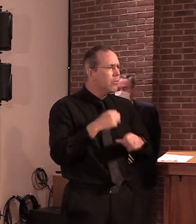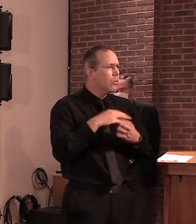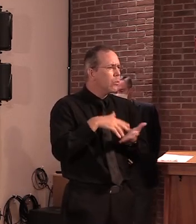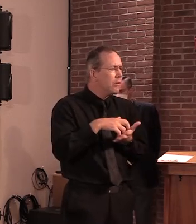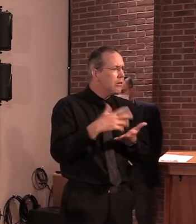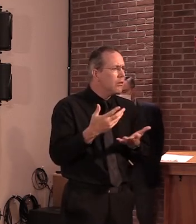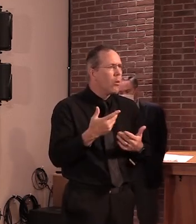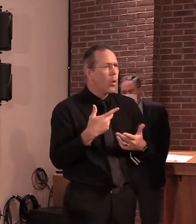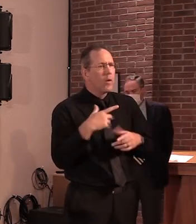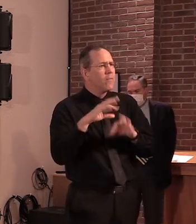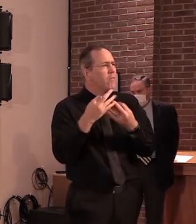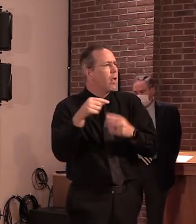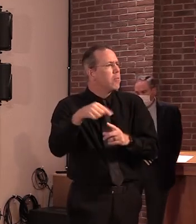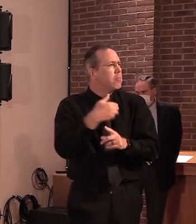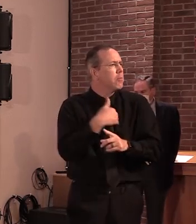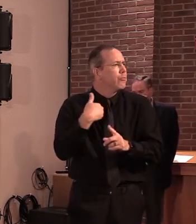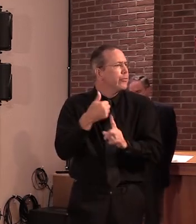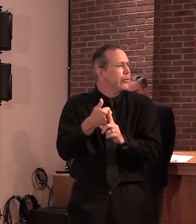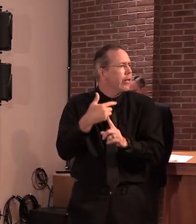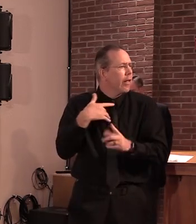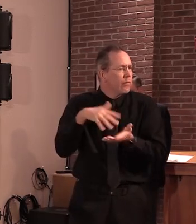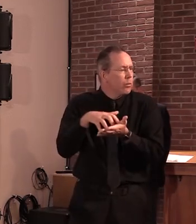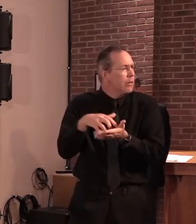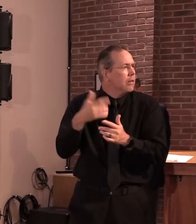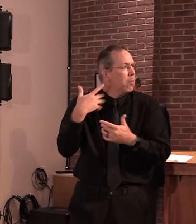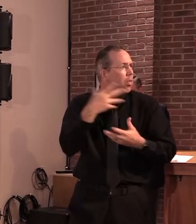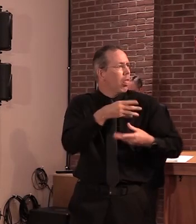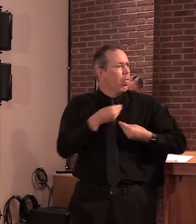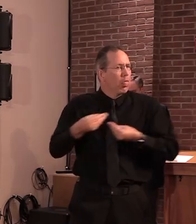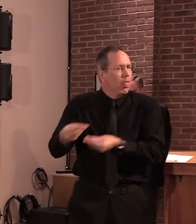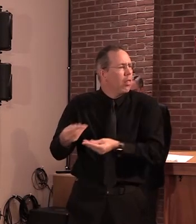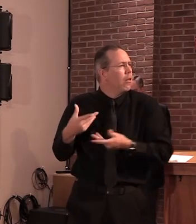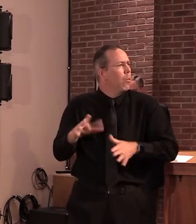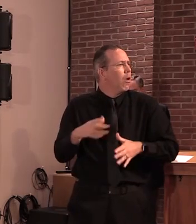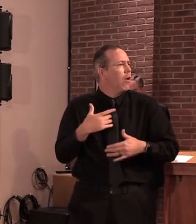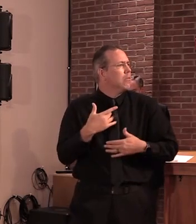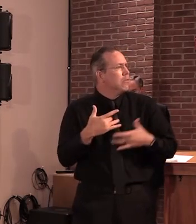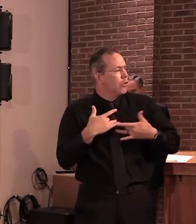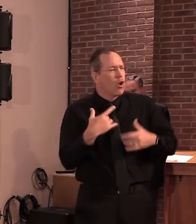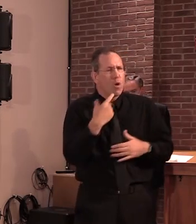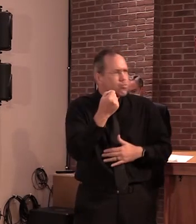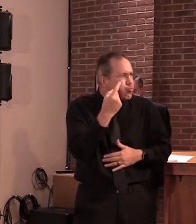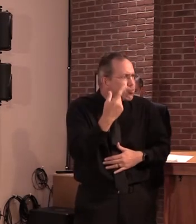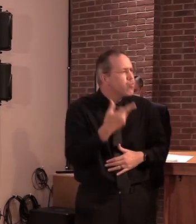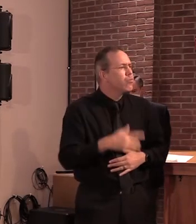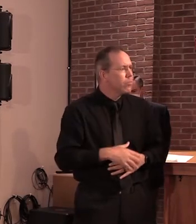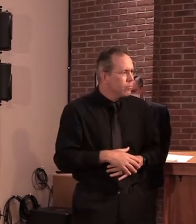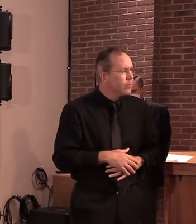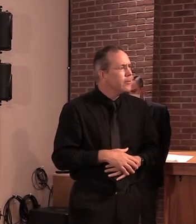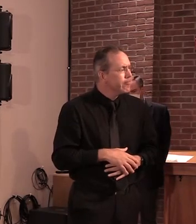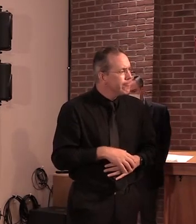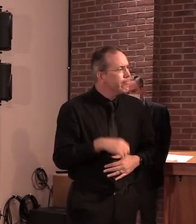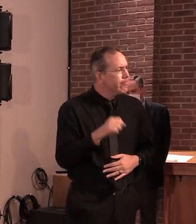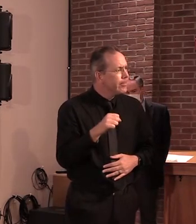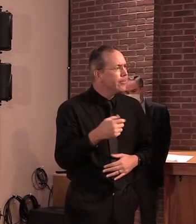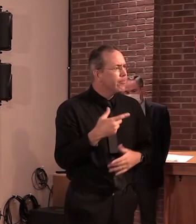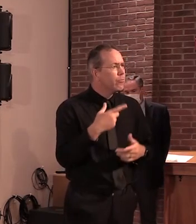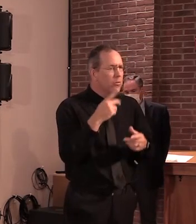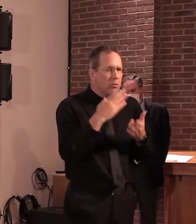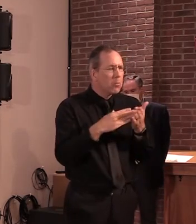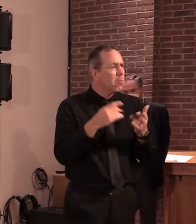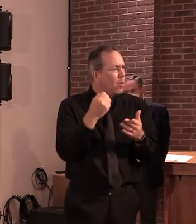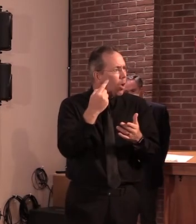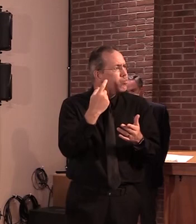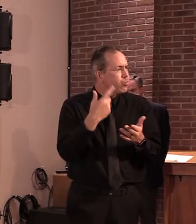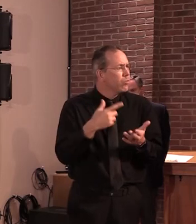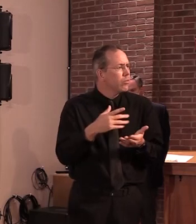medical makeup, if you will, that makes them feel more vulnerable than others. They all have